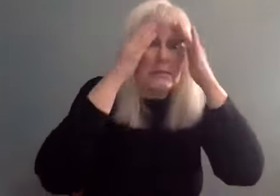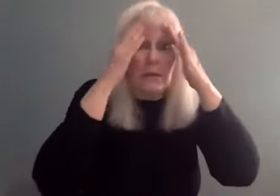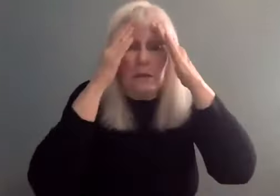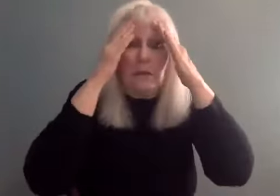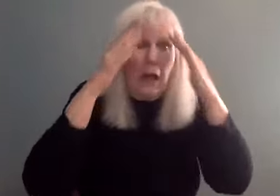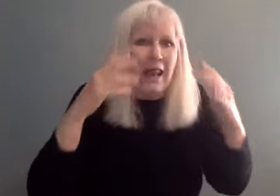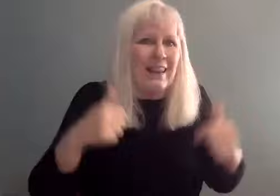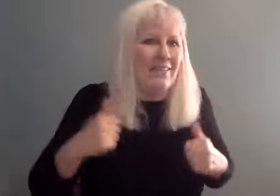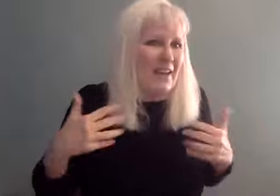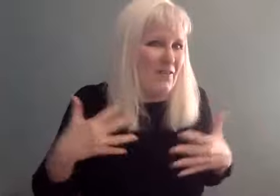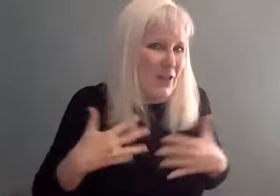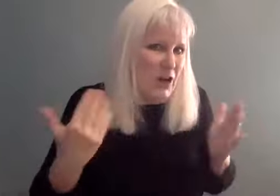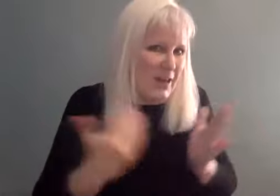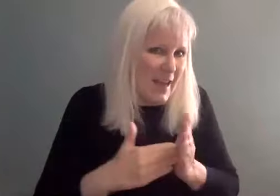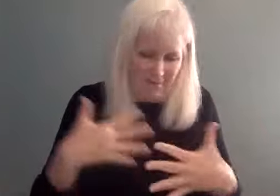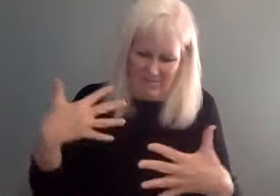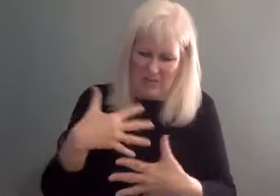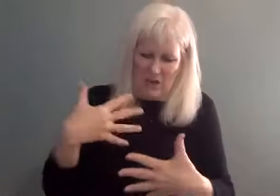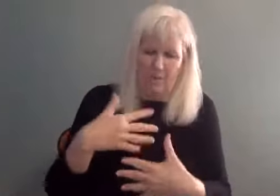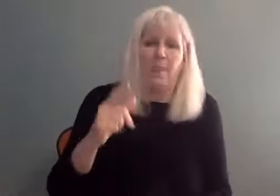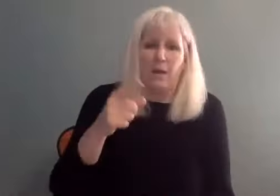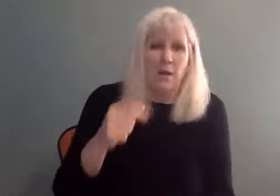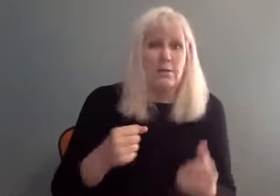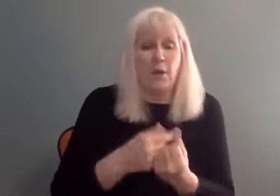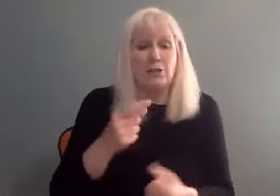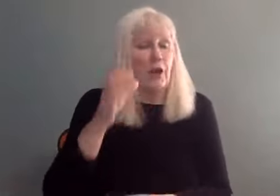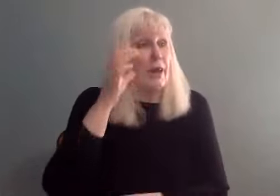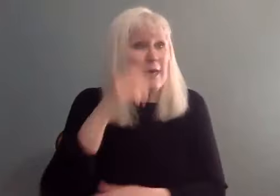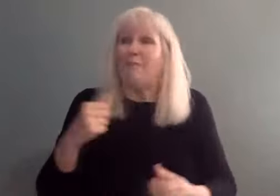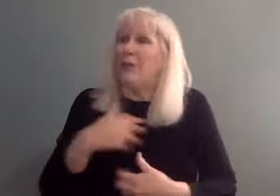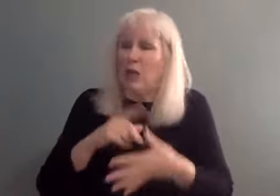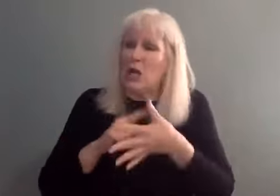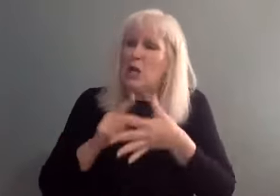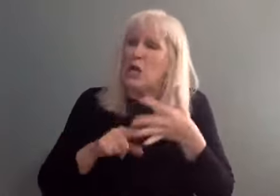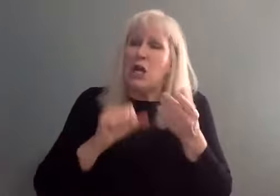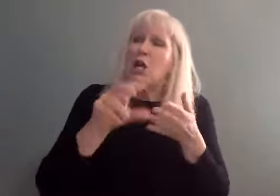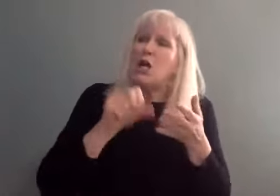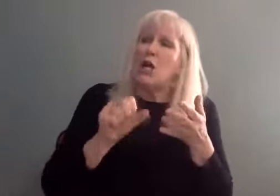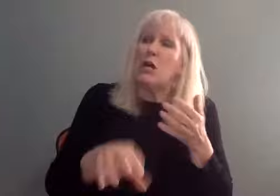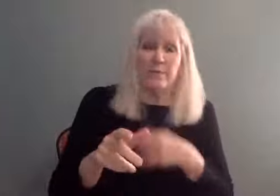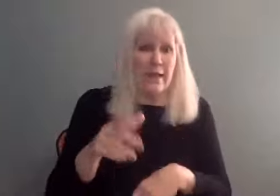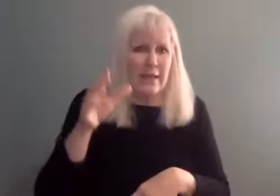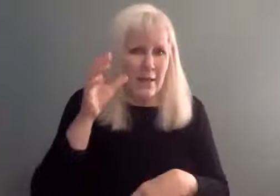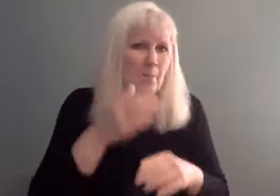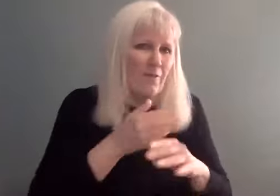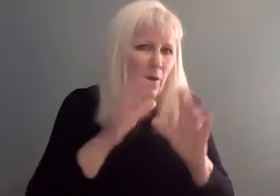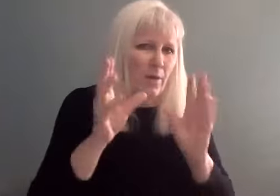again. And my sponsor just sat there and listened for a little bit, and he looked at me. We were just before the meeting. I was sitting next to him. He just looked at me and he